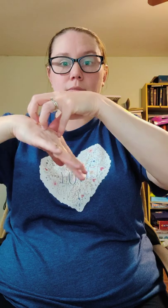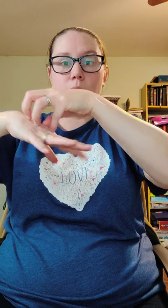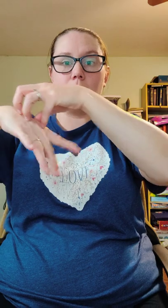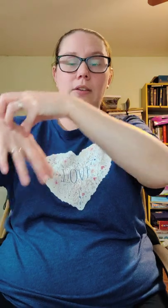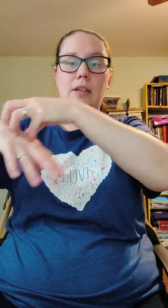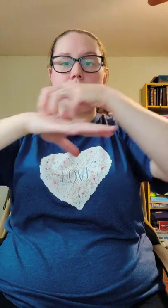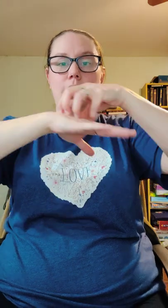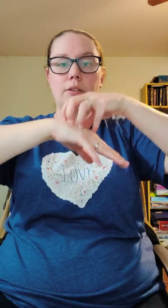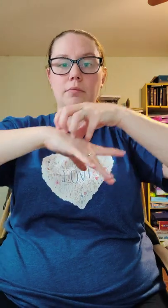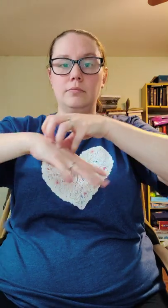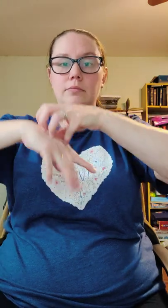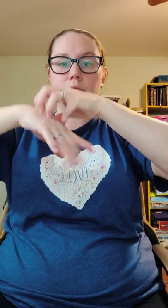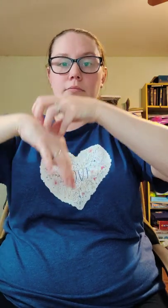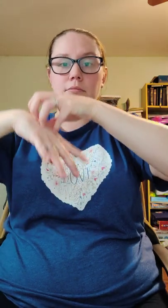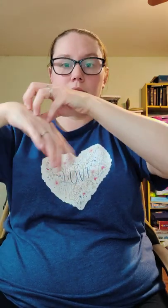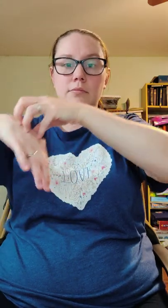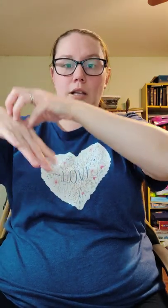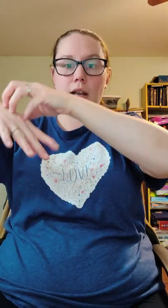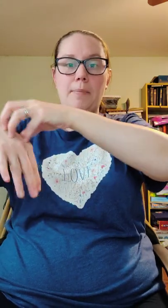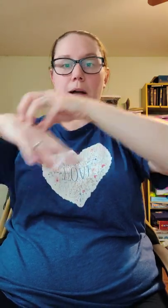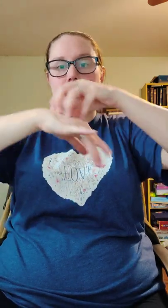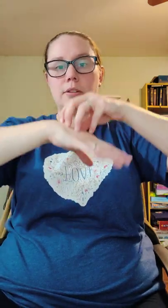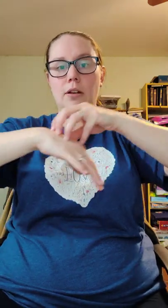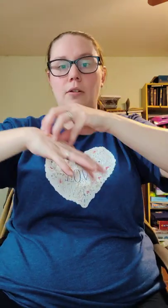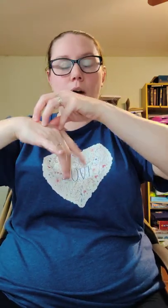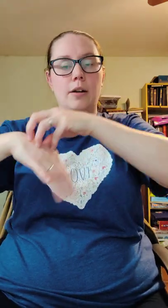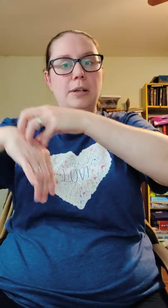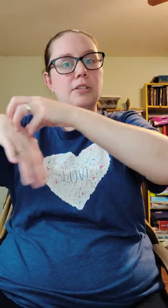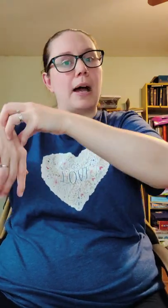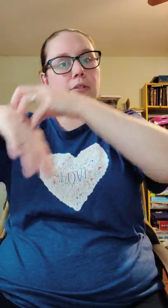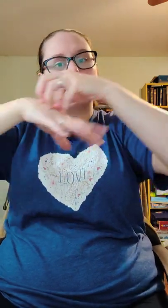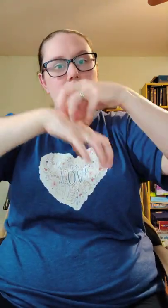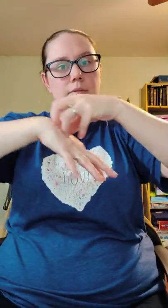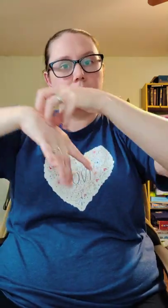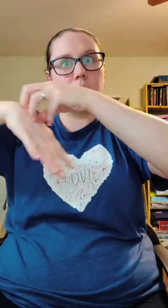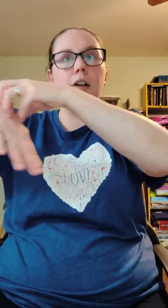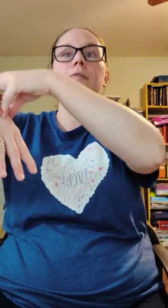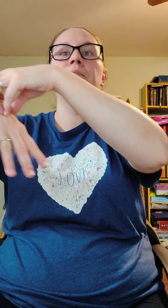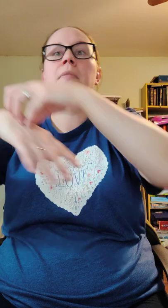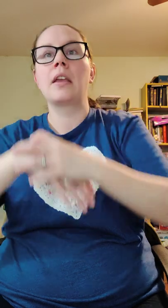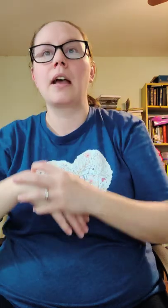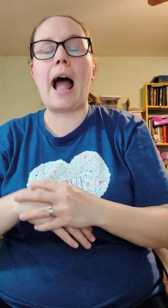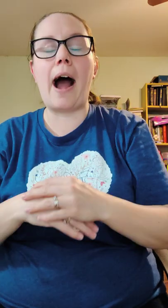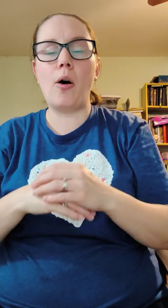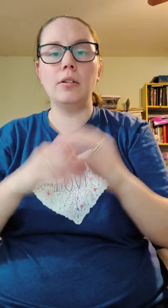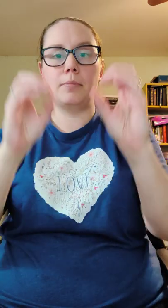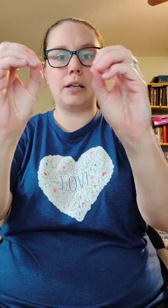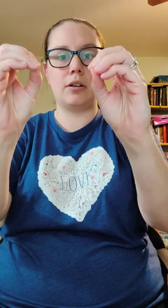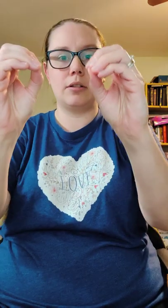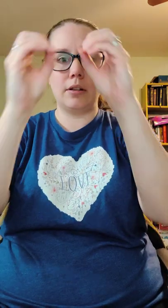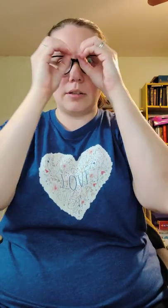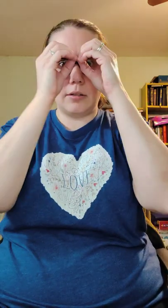Wiggle the tentacles. Kind of bounce. You know, water makes you bounce. There you go. Ow. Make...